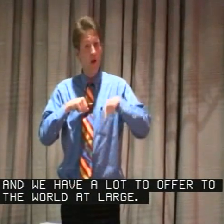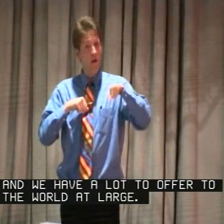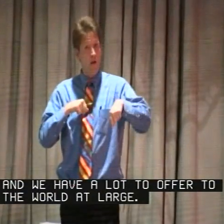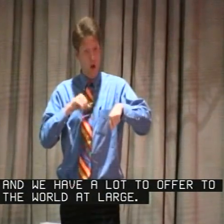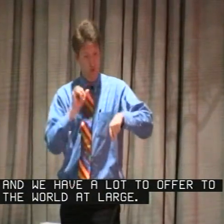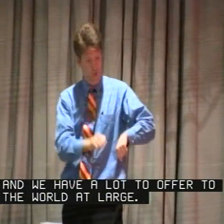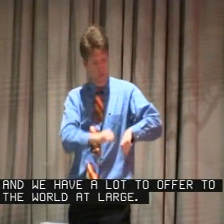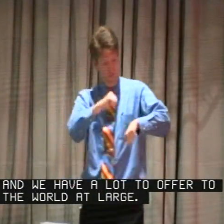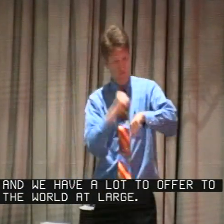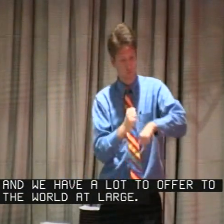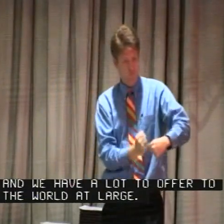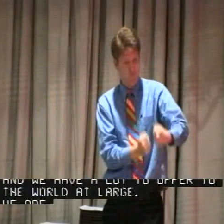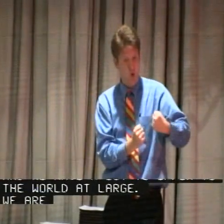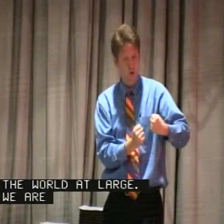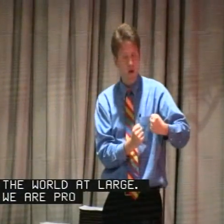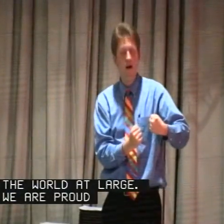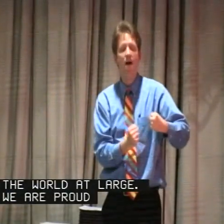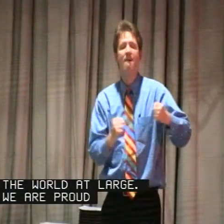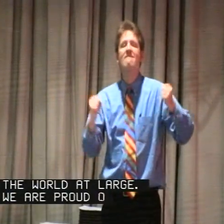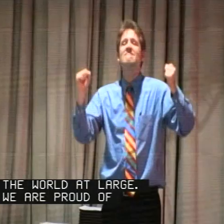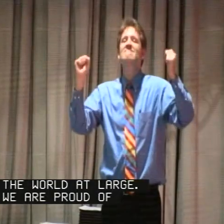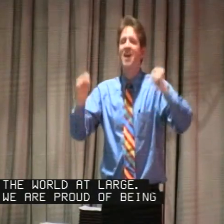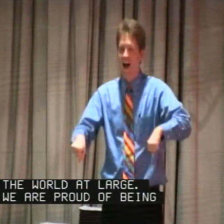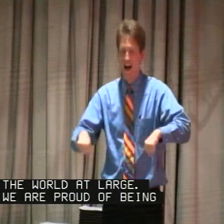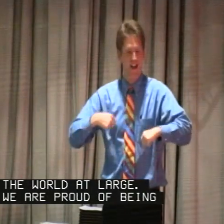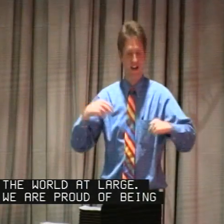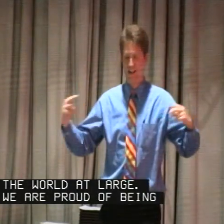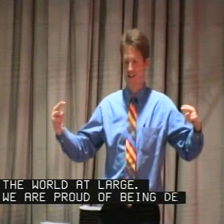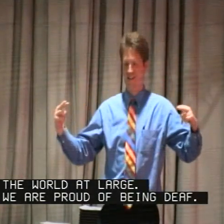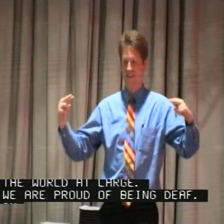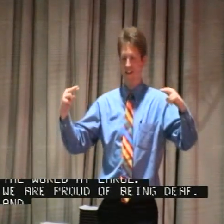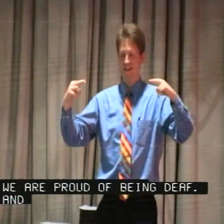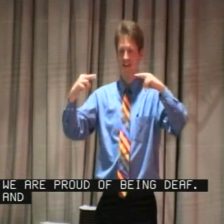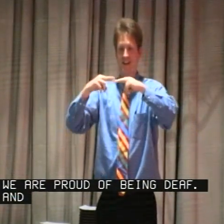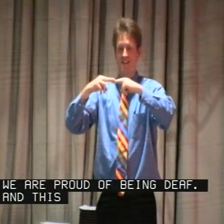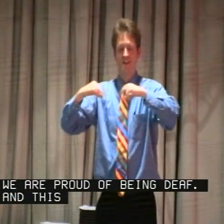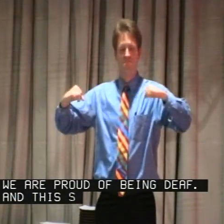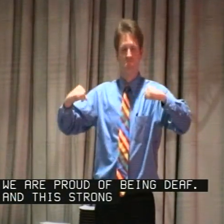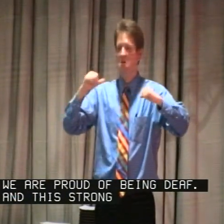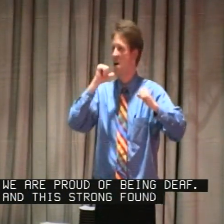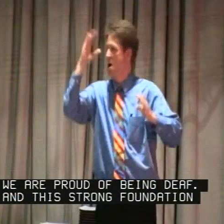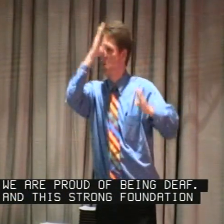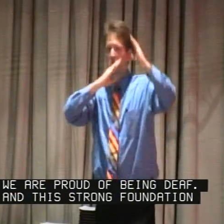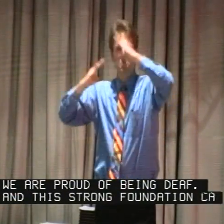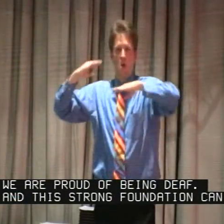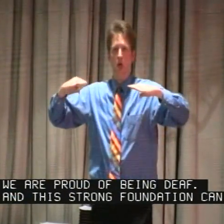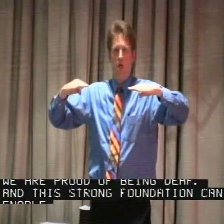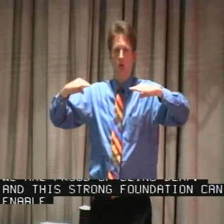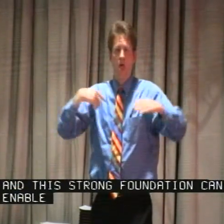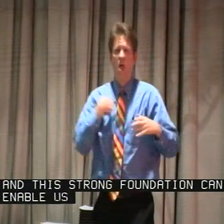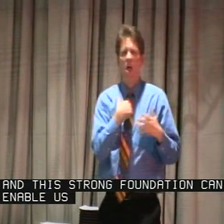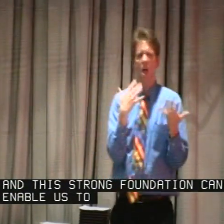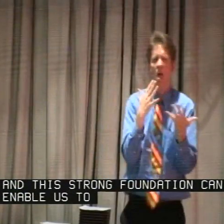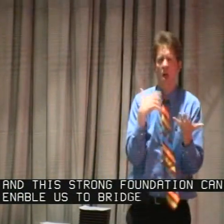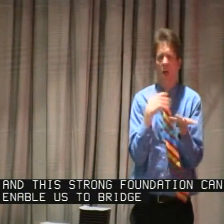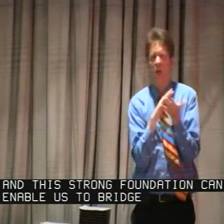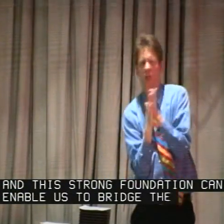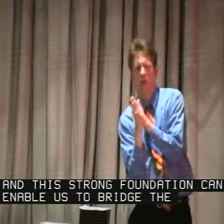proud of being deaf. And this strong foundation can enable us to bridge the gap between deaf and hearing